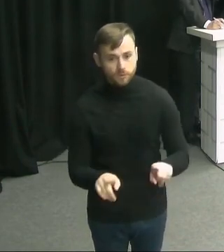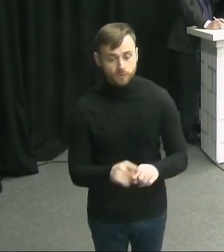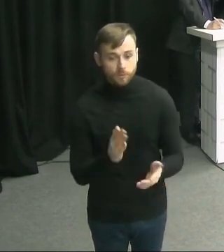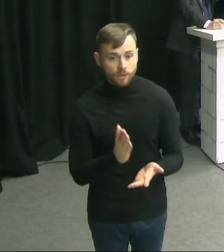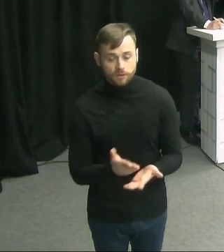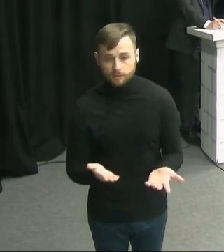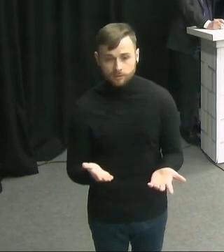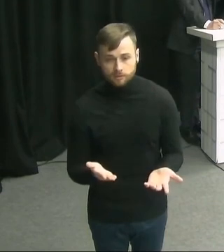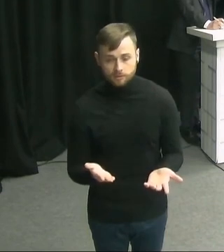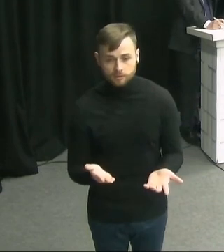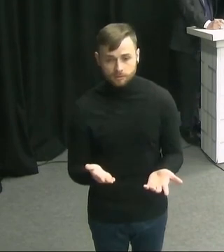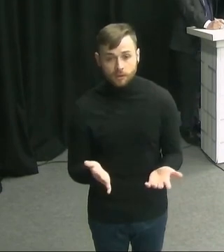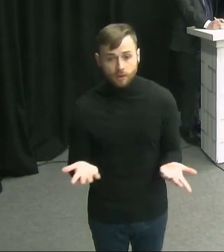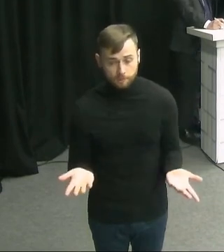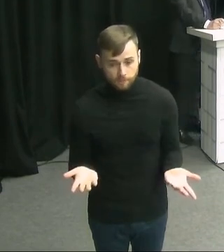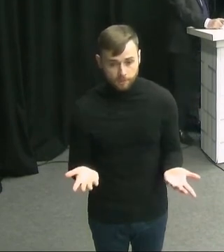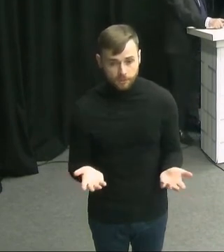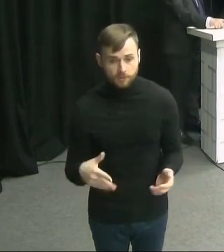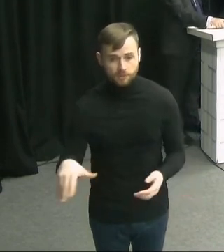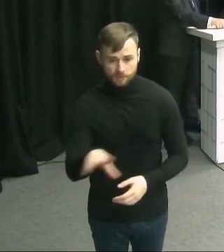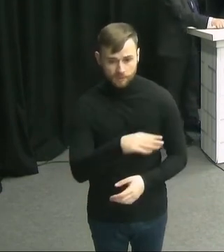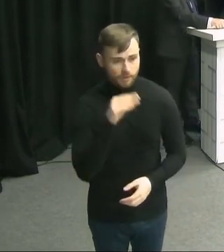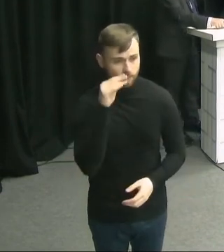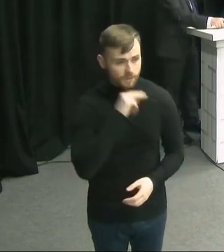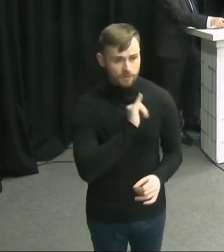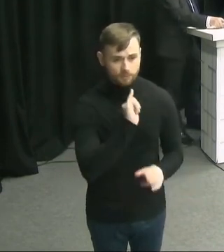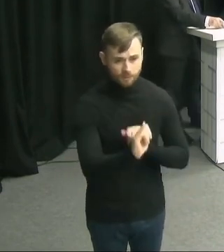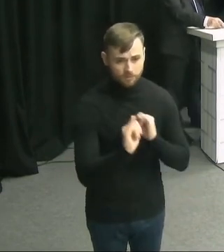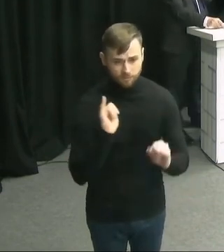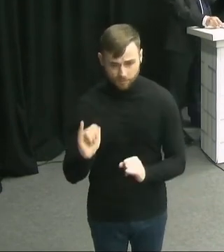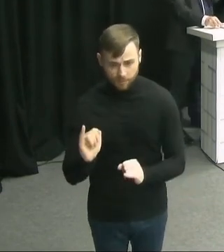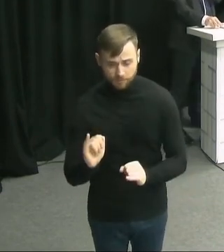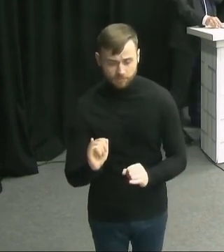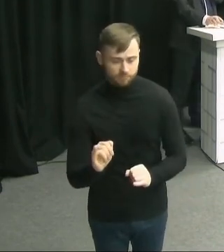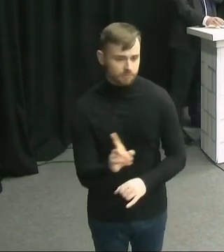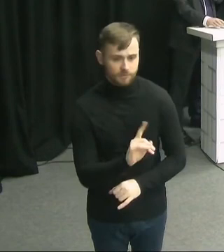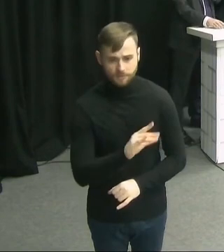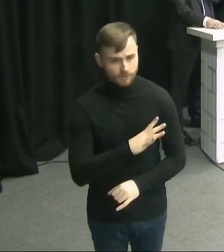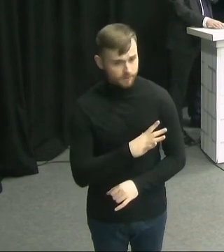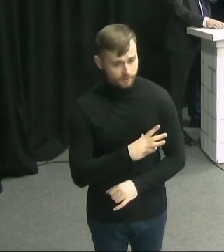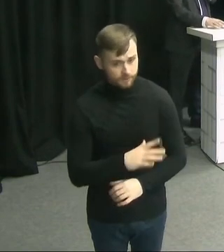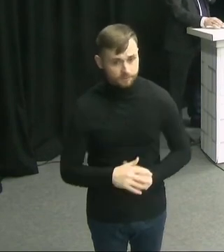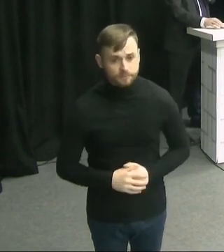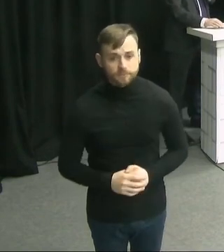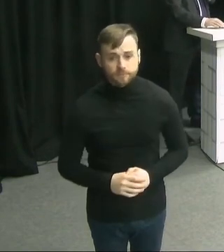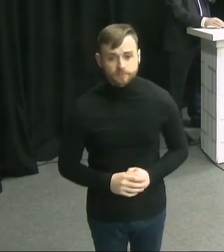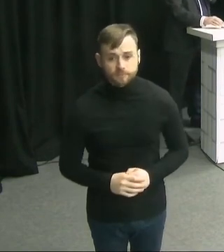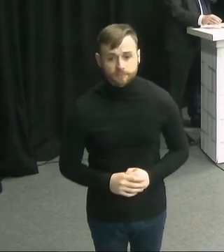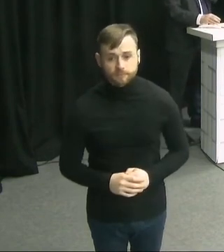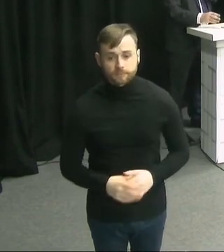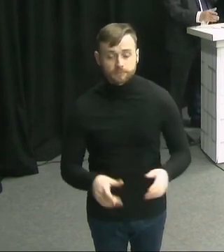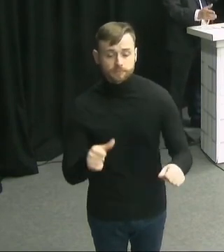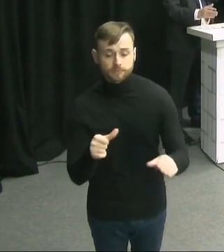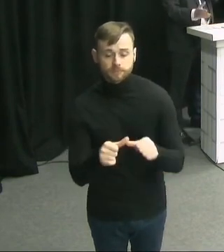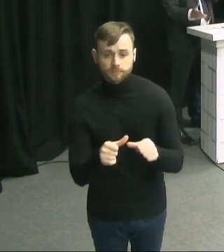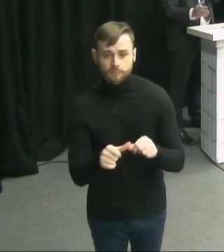cheating because there might be 20 or 30 people in the exam. On the other hand, there's the presumption of innocence. We can't assume that all the